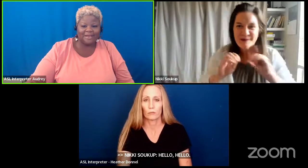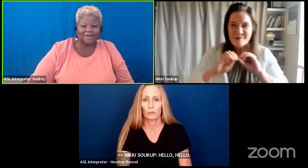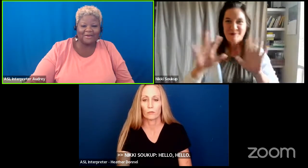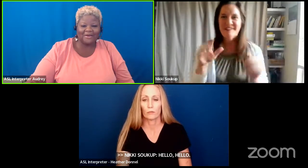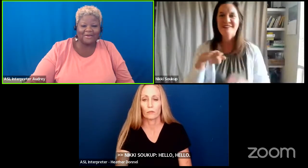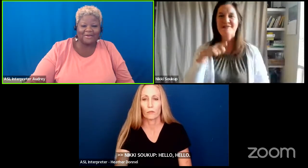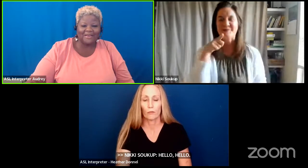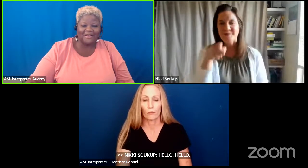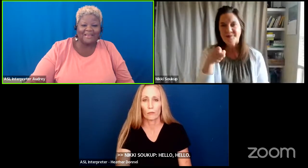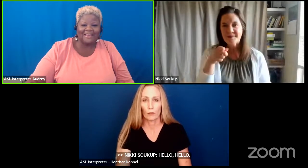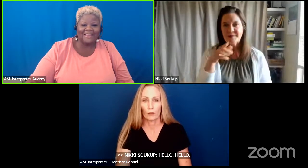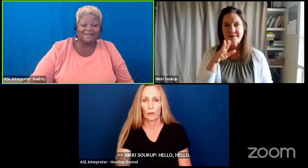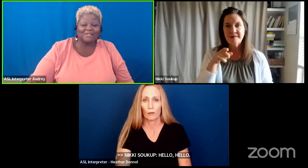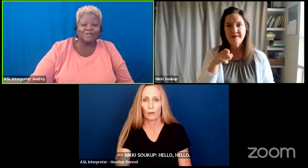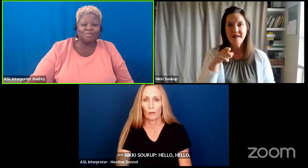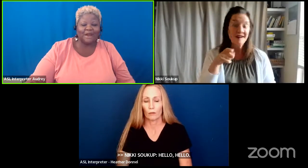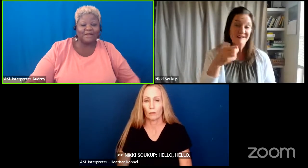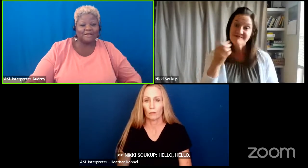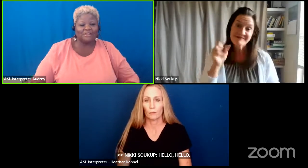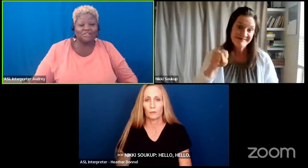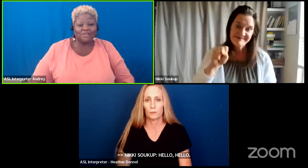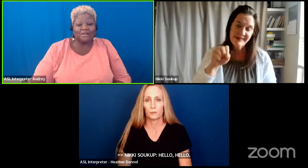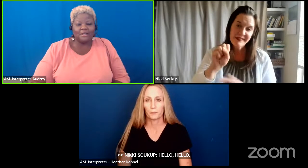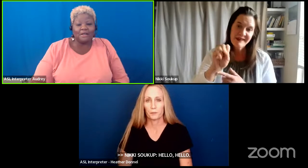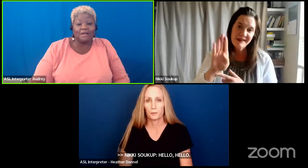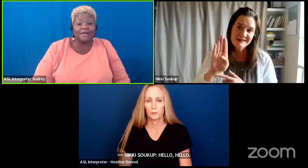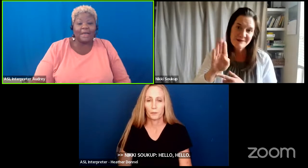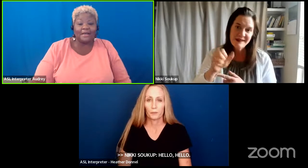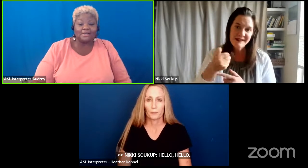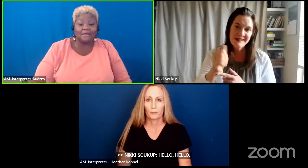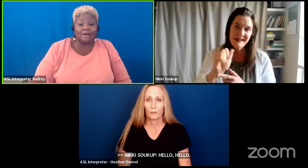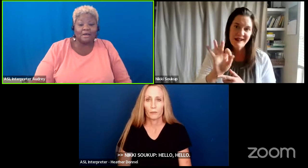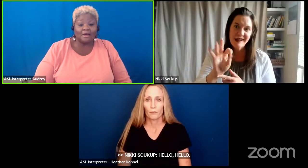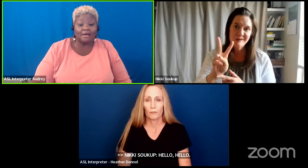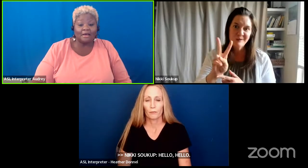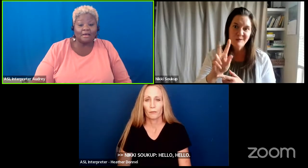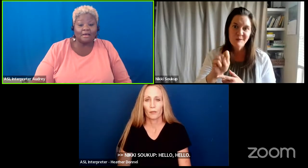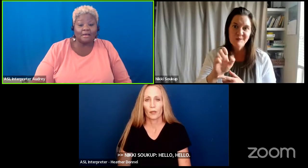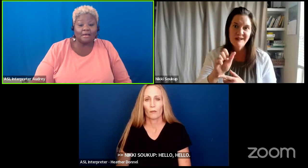There we go. It was a little bright initially. Yes,